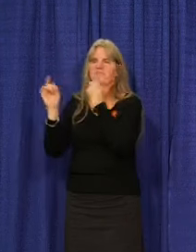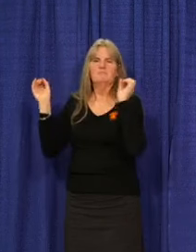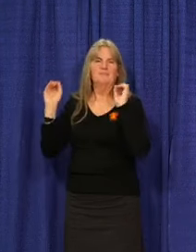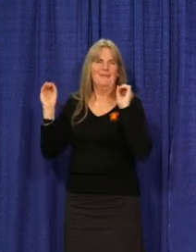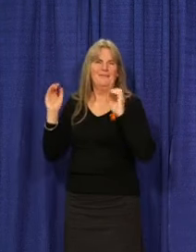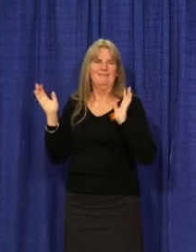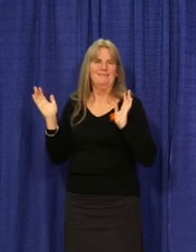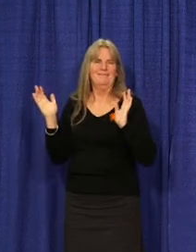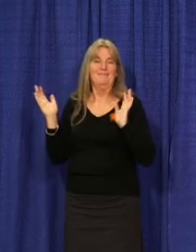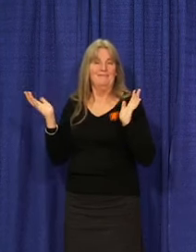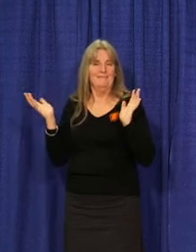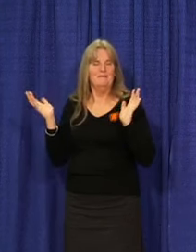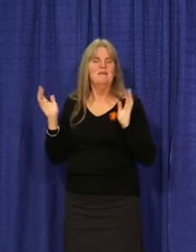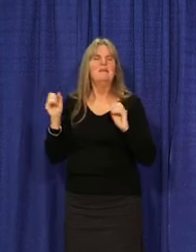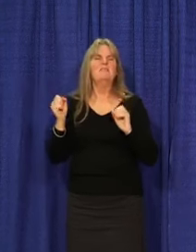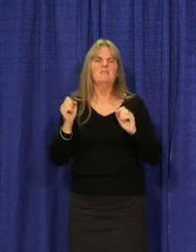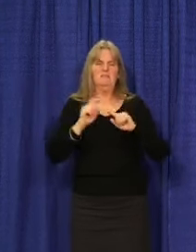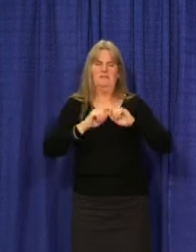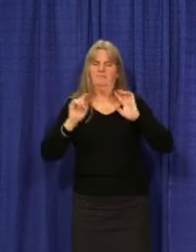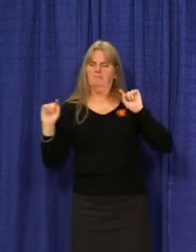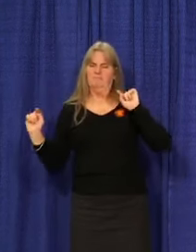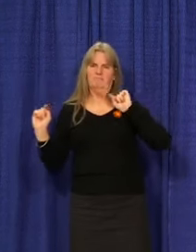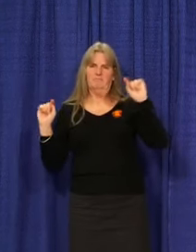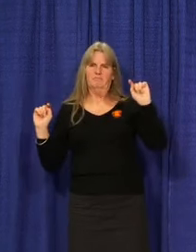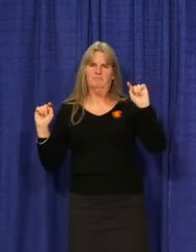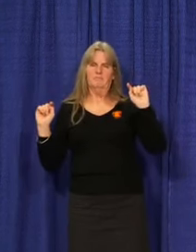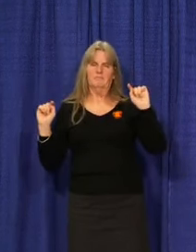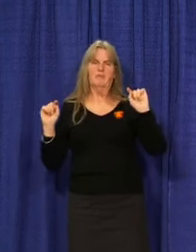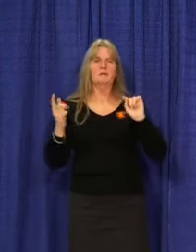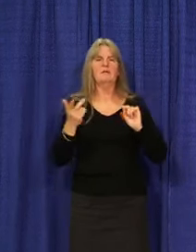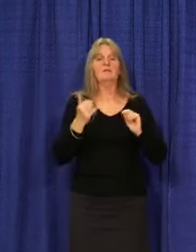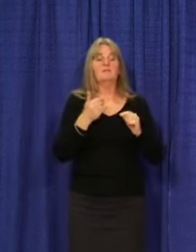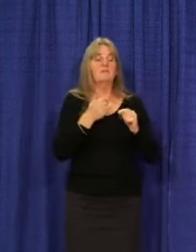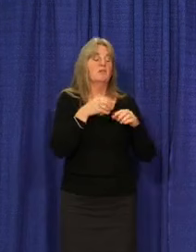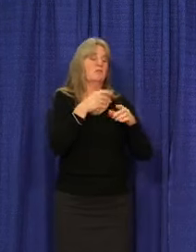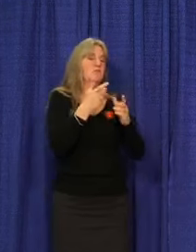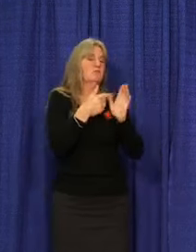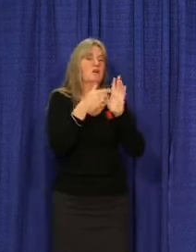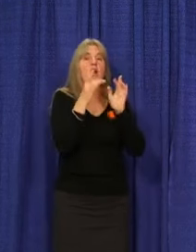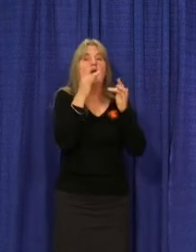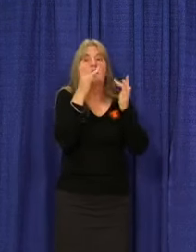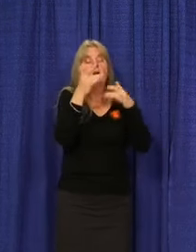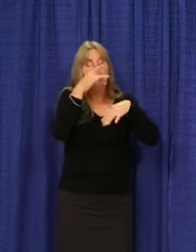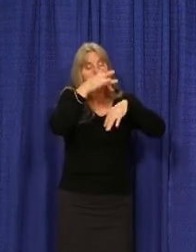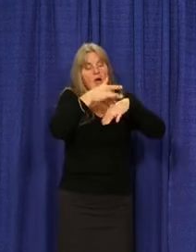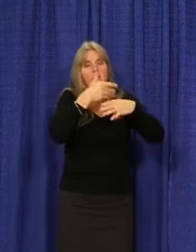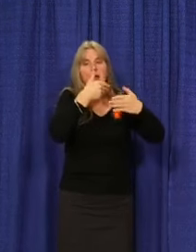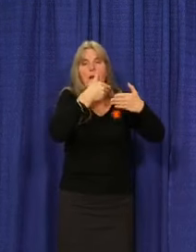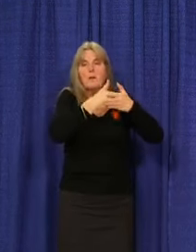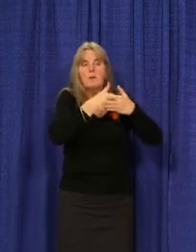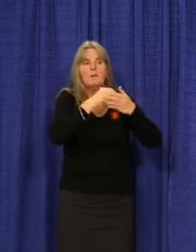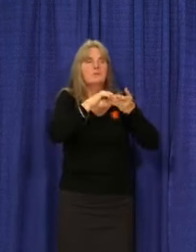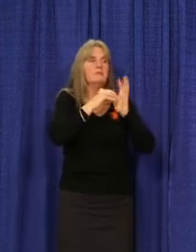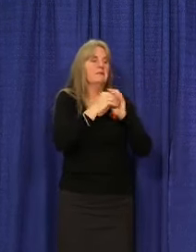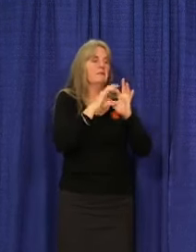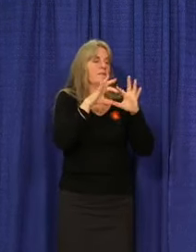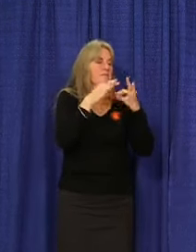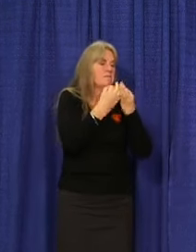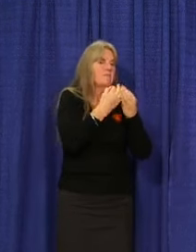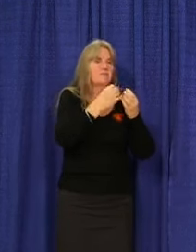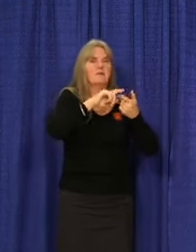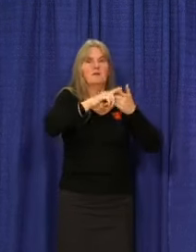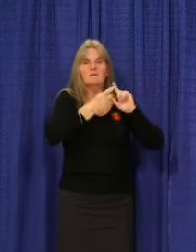people. So all of those contacts, whether they're close household, family, friend, those layers of